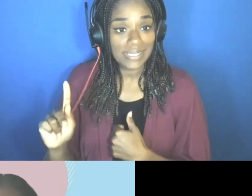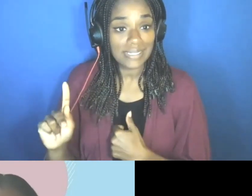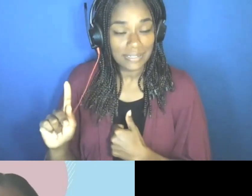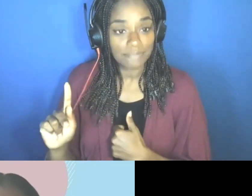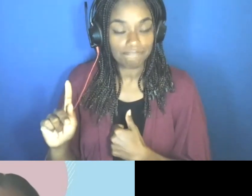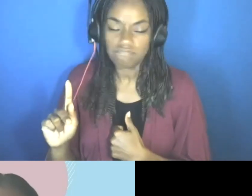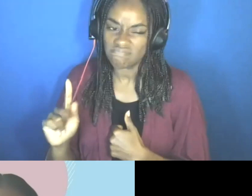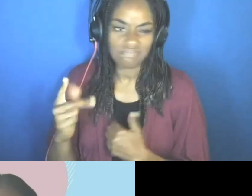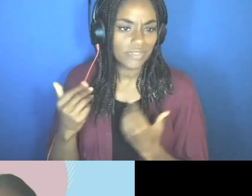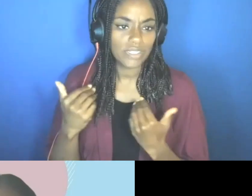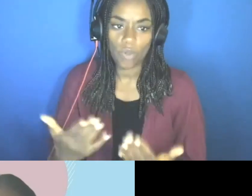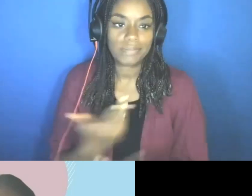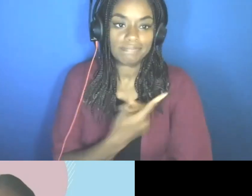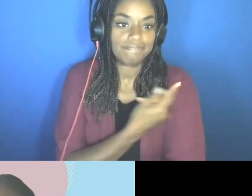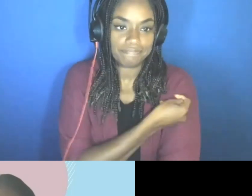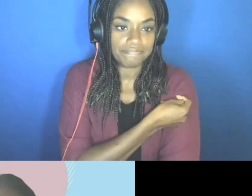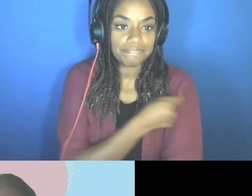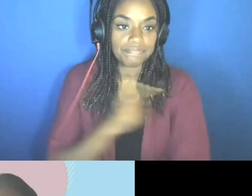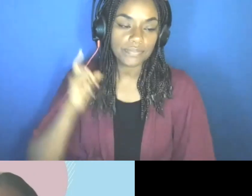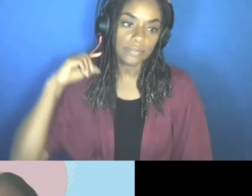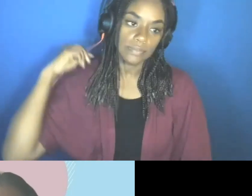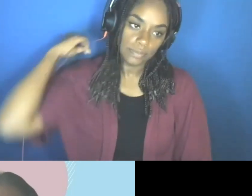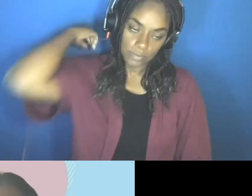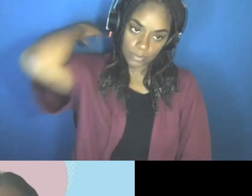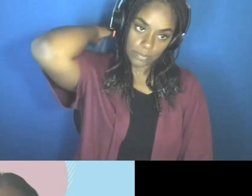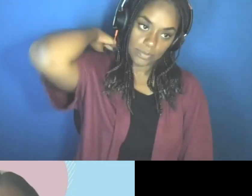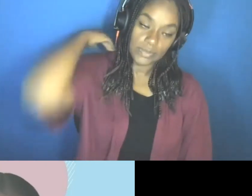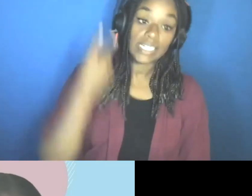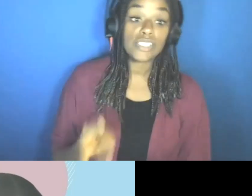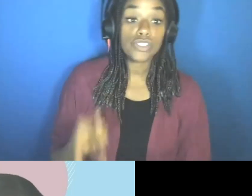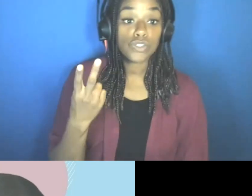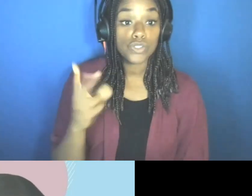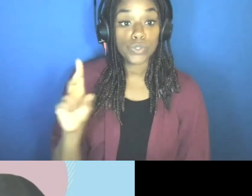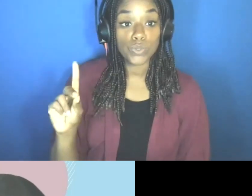should go get vaccinated. And it's a two-dose vaccine.